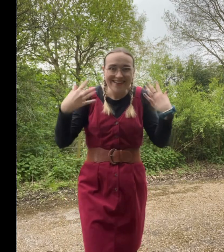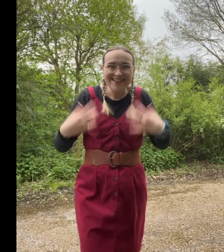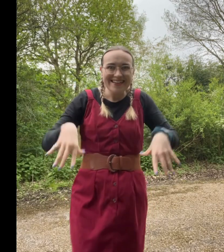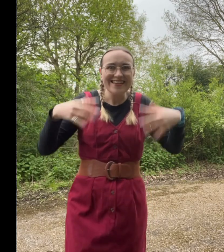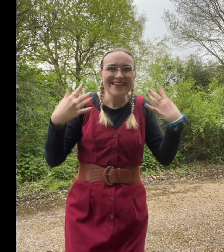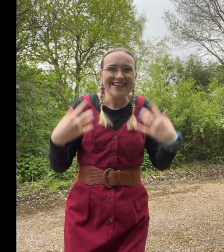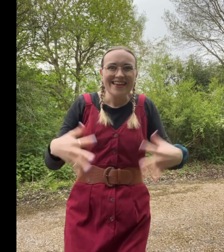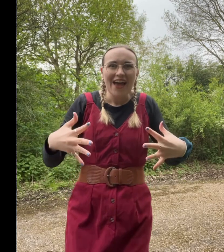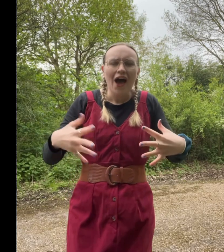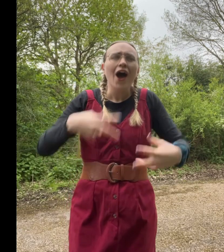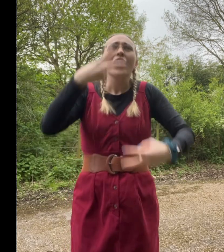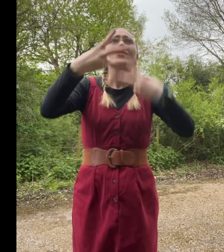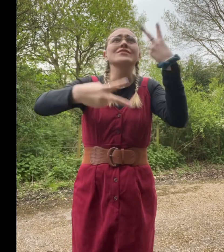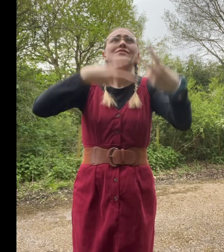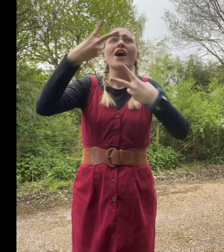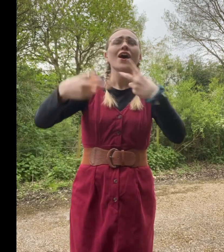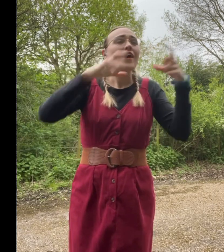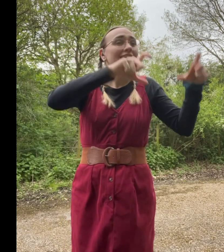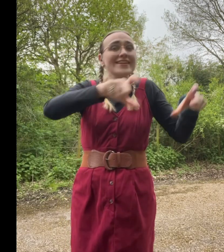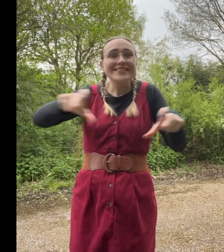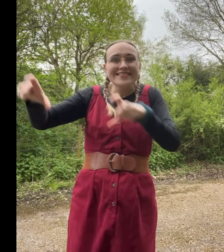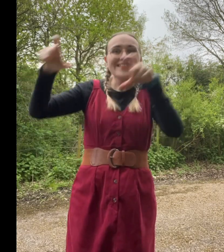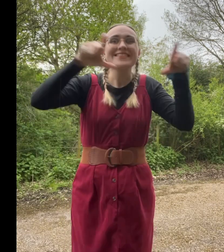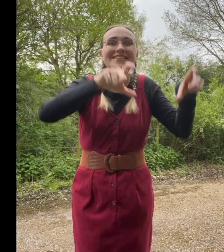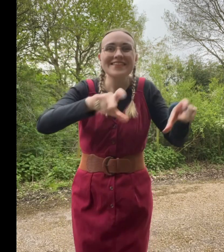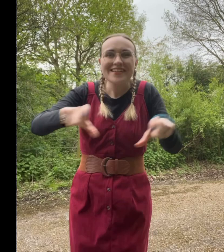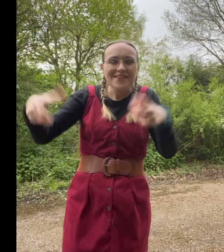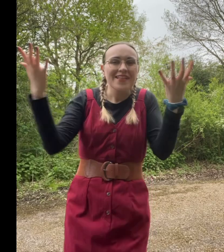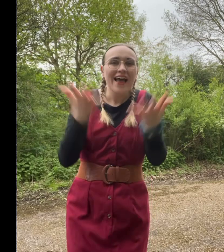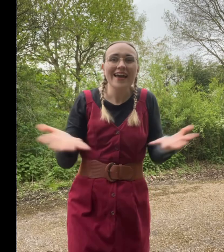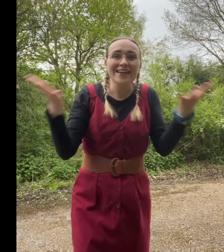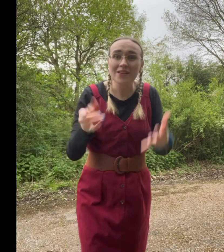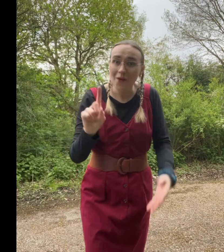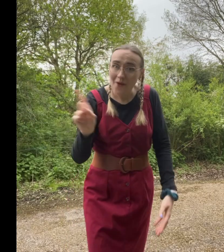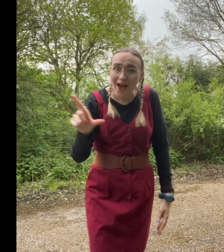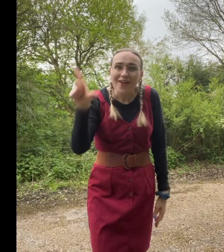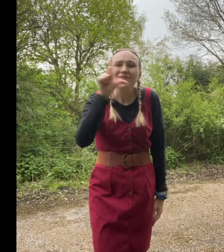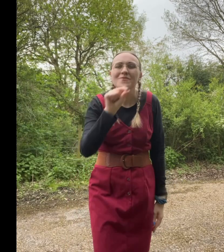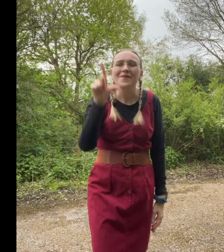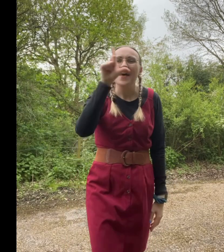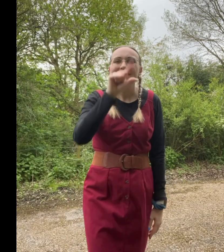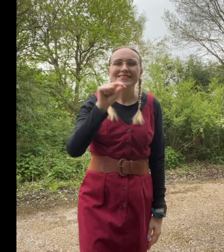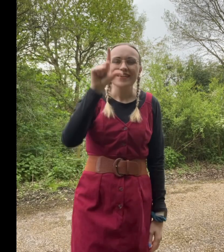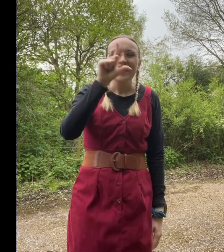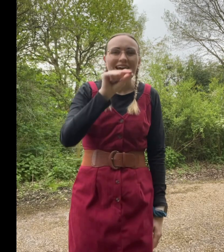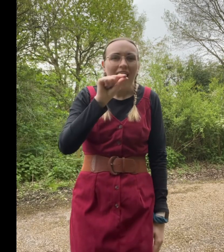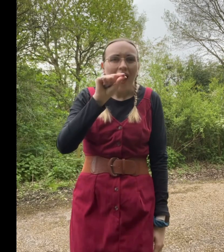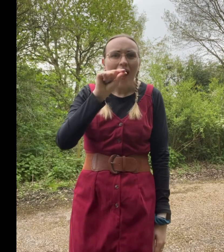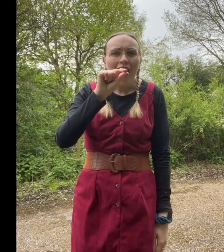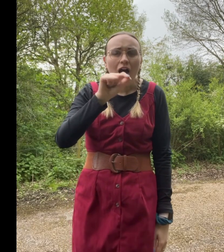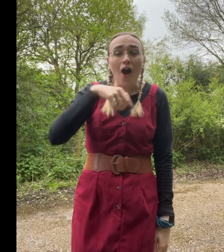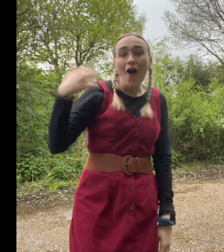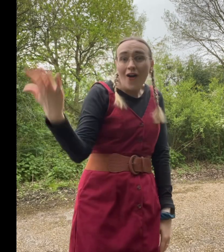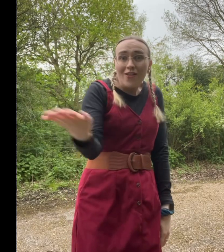The song that continually plays is that of the birds. All of us can